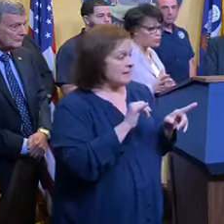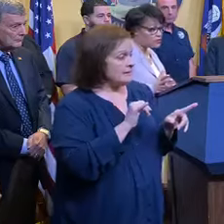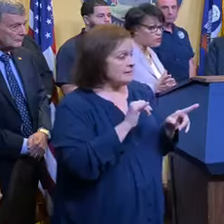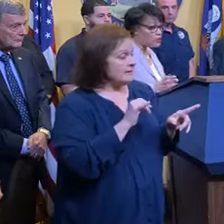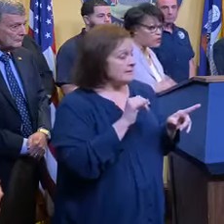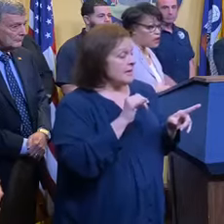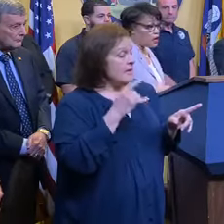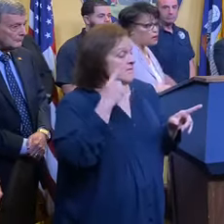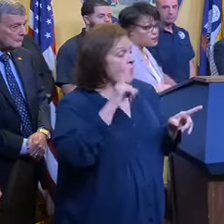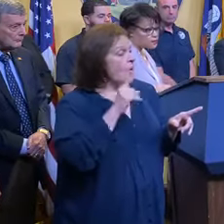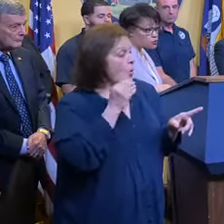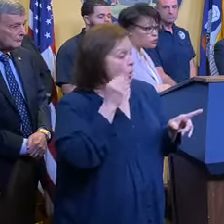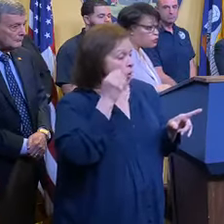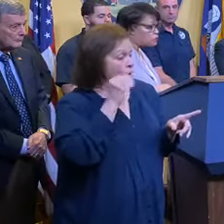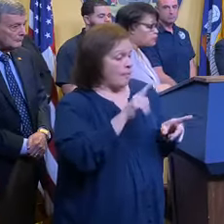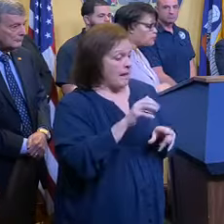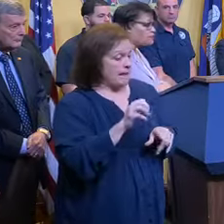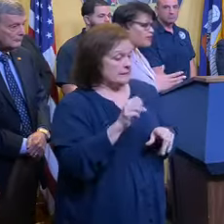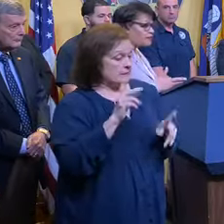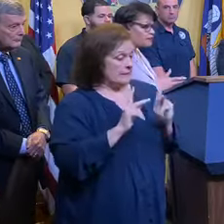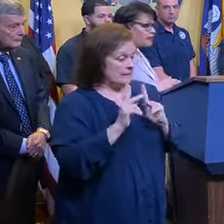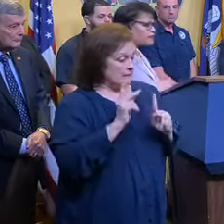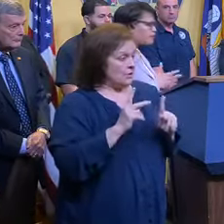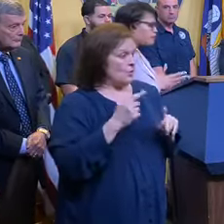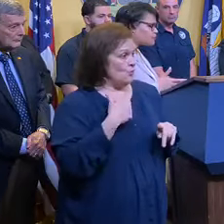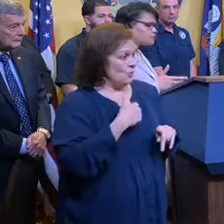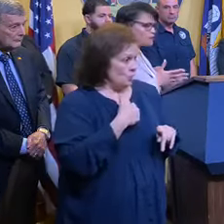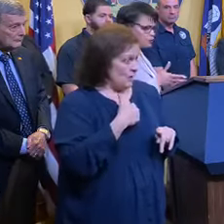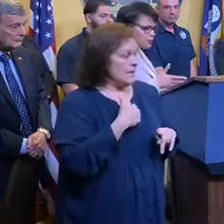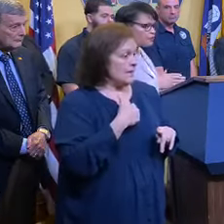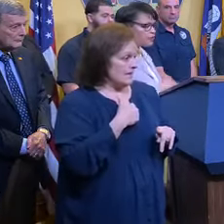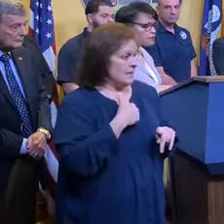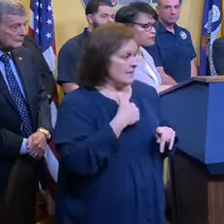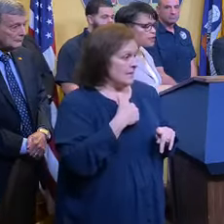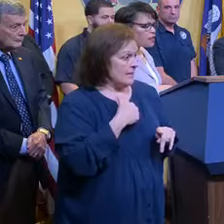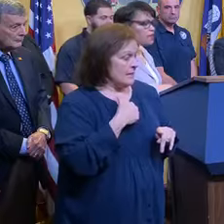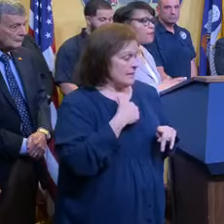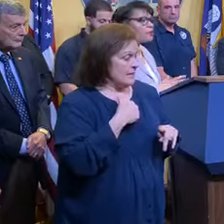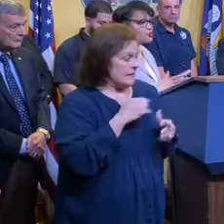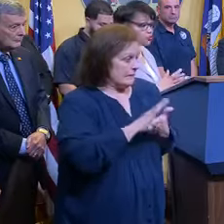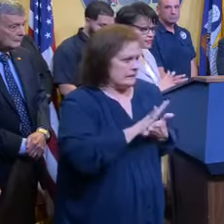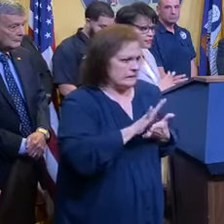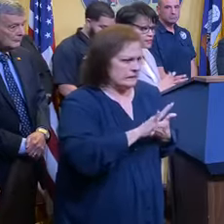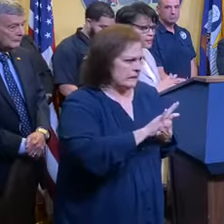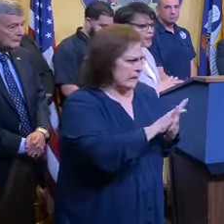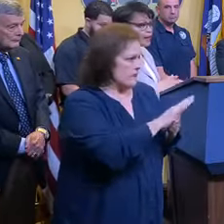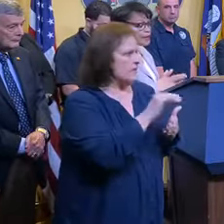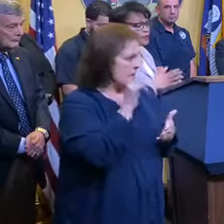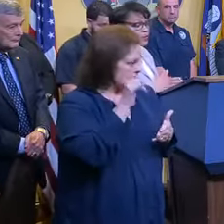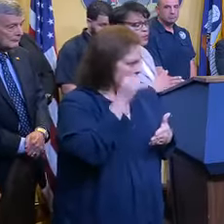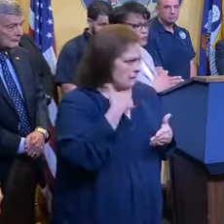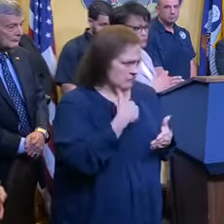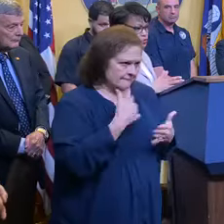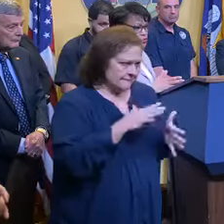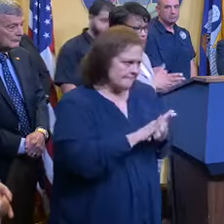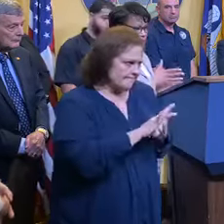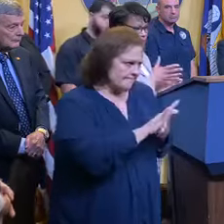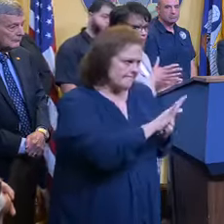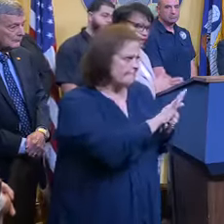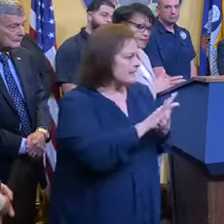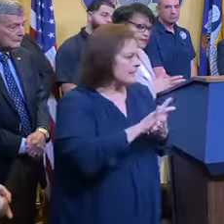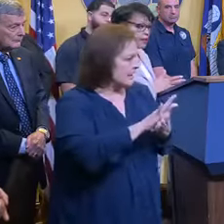street homeless individuals. We do mass cleanings. I think yesterday was the most recent, and we will continue